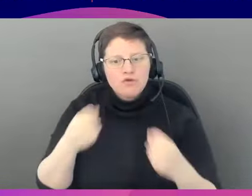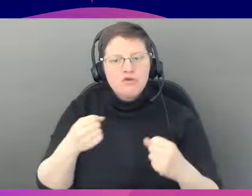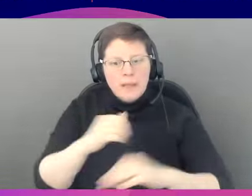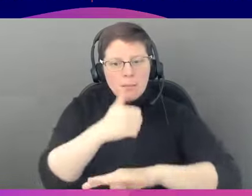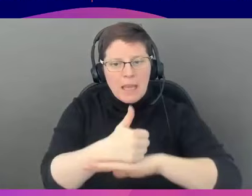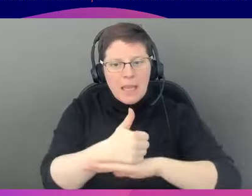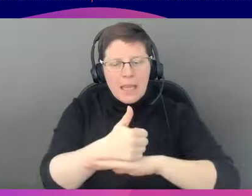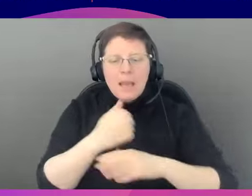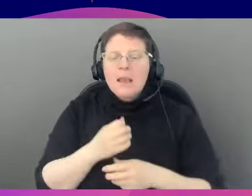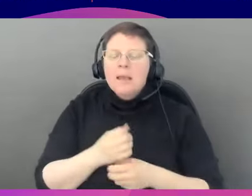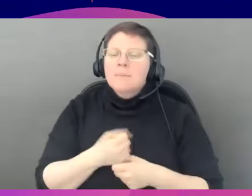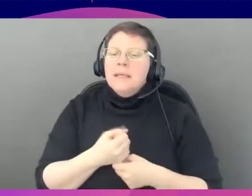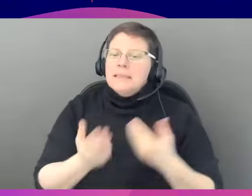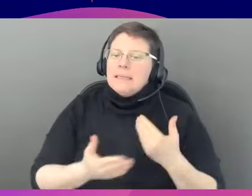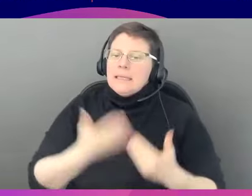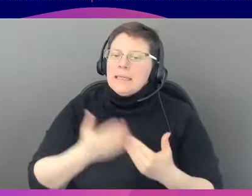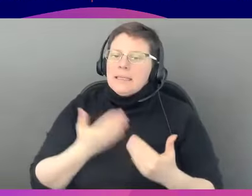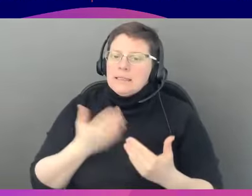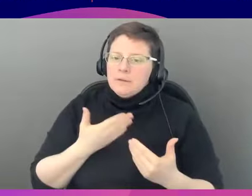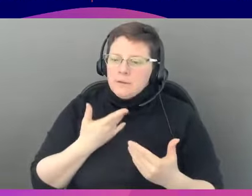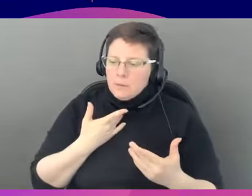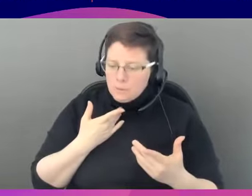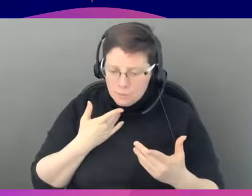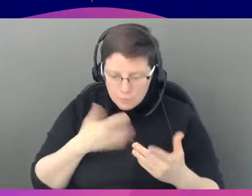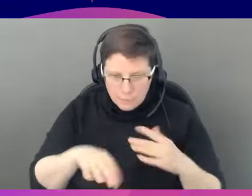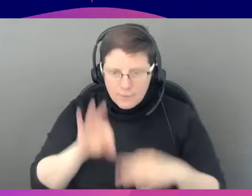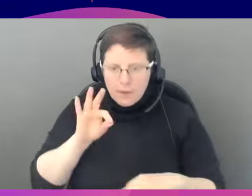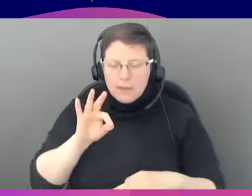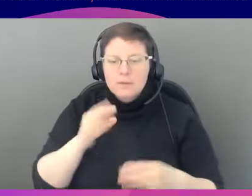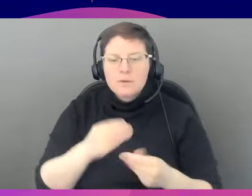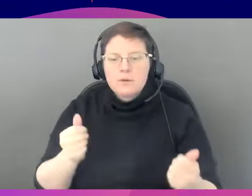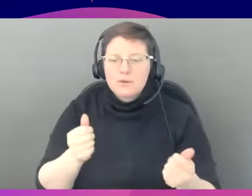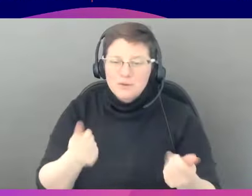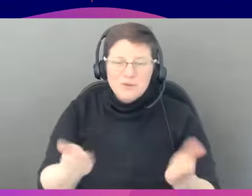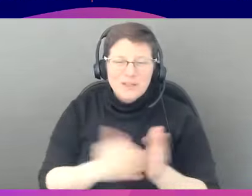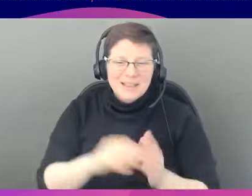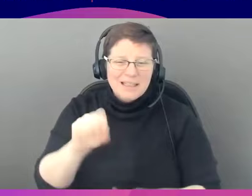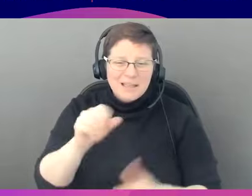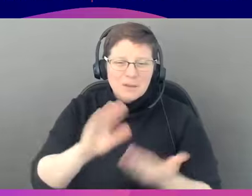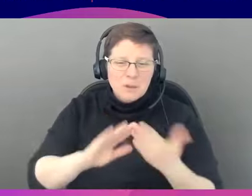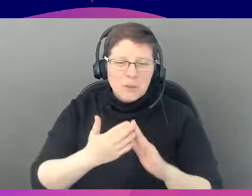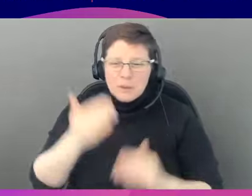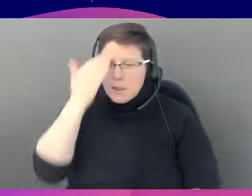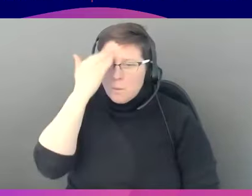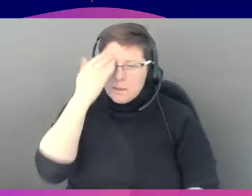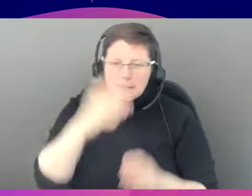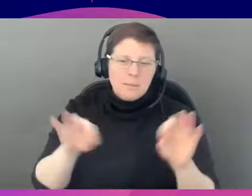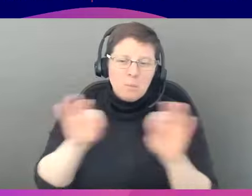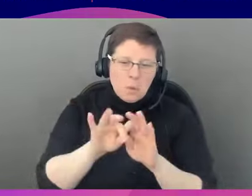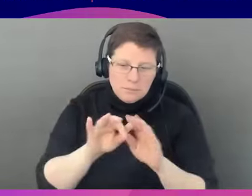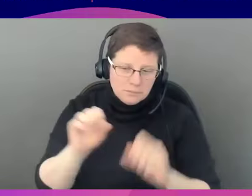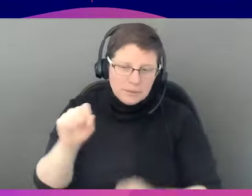to navigate these conversations. So yeah, I would say building up community awareness is a great answer.